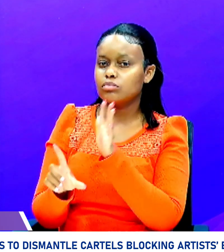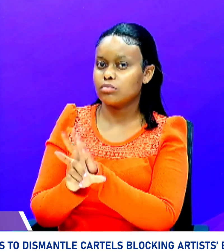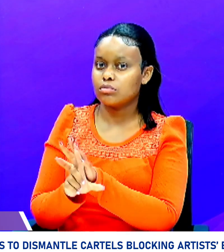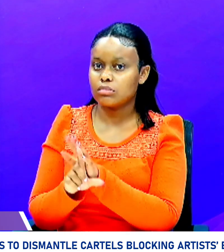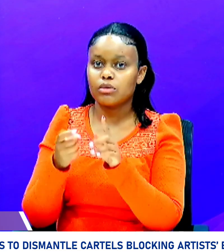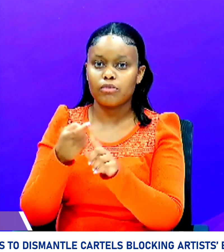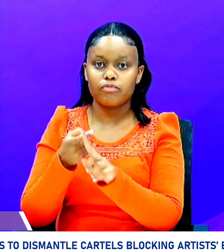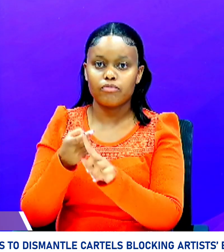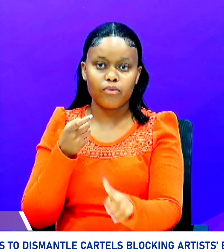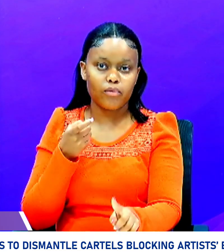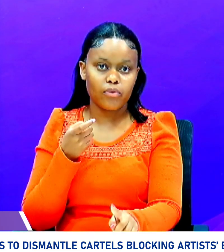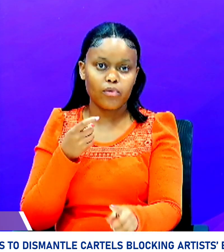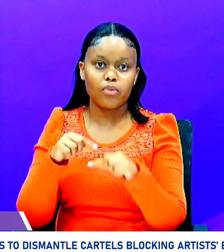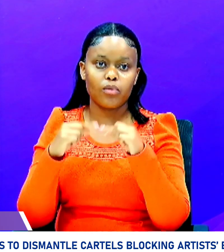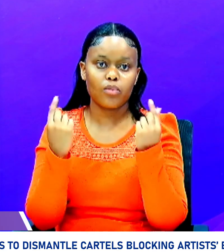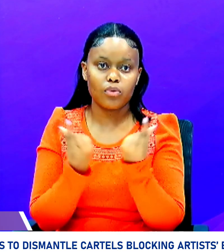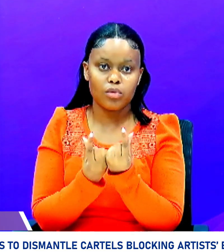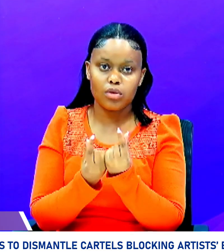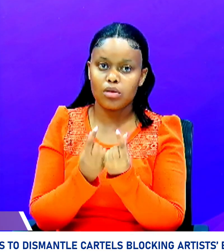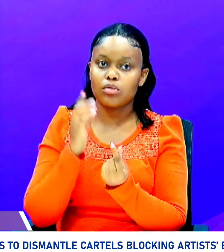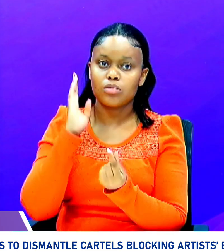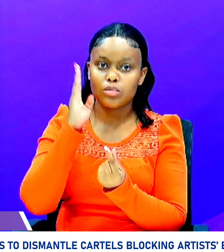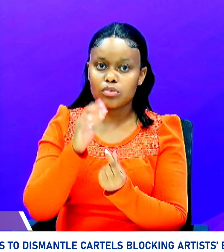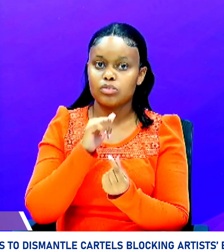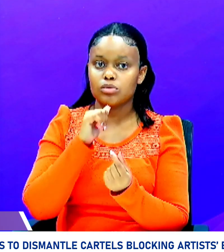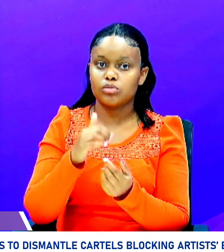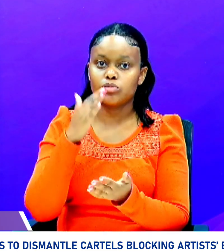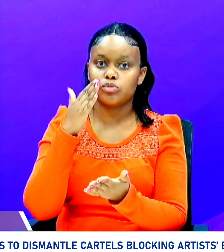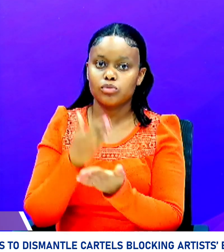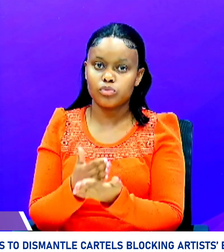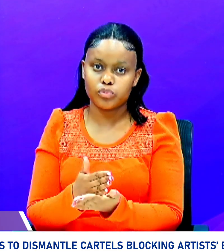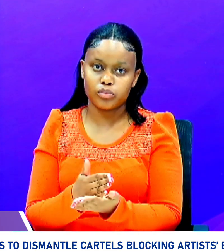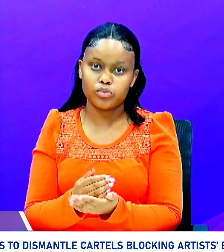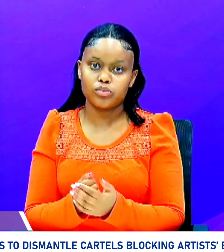place to protect artists' earnings.